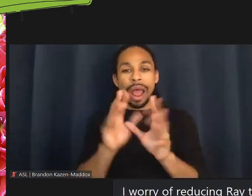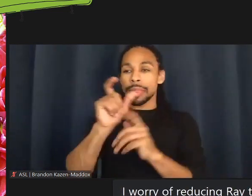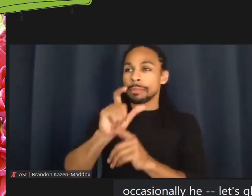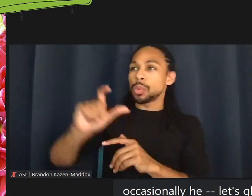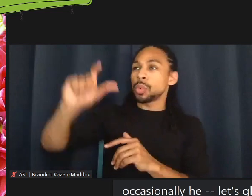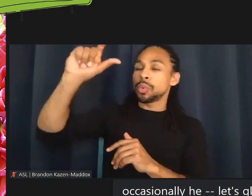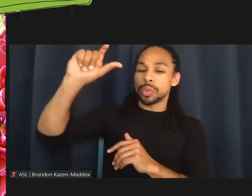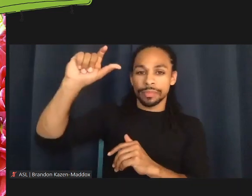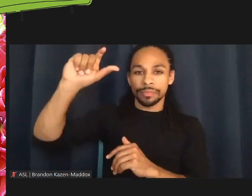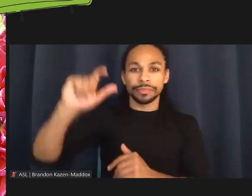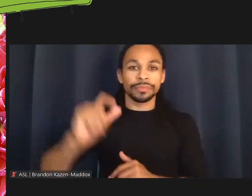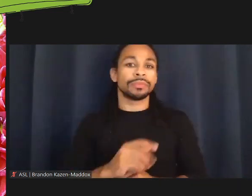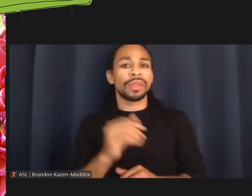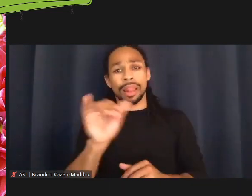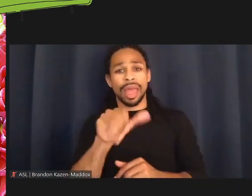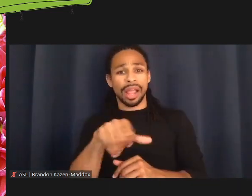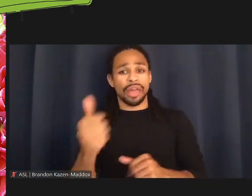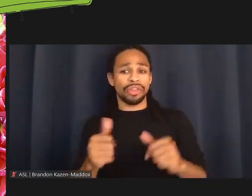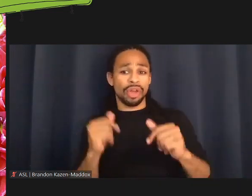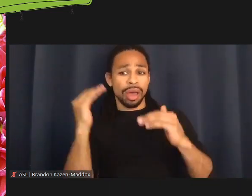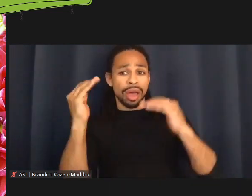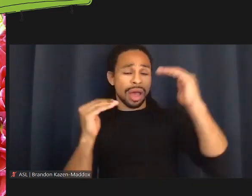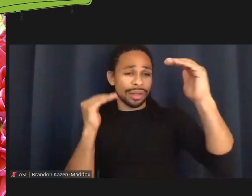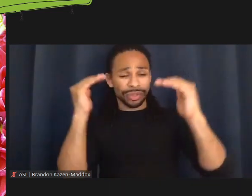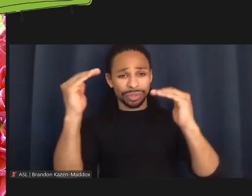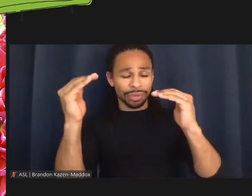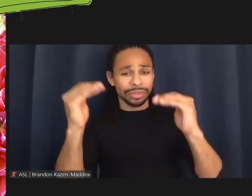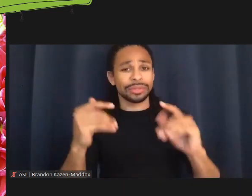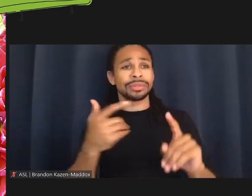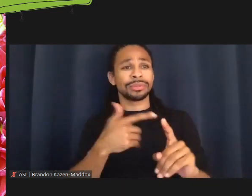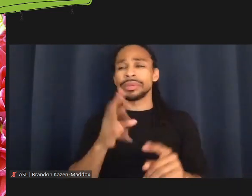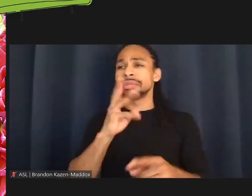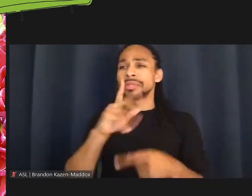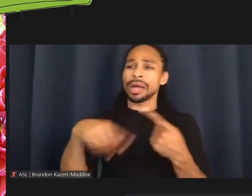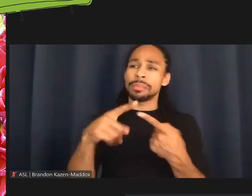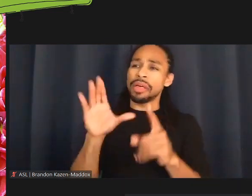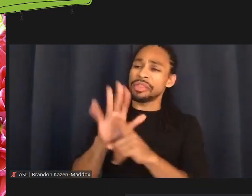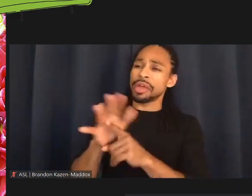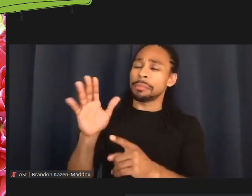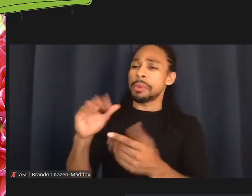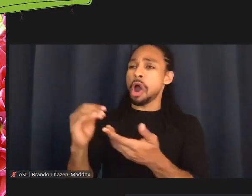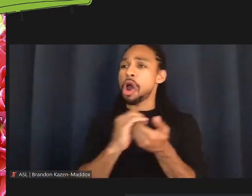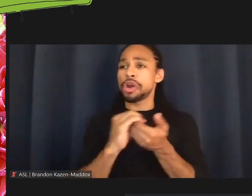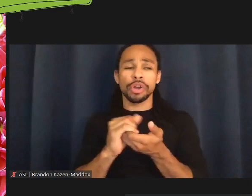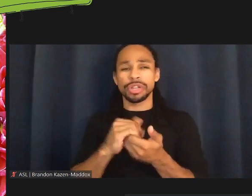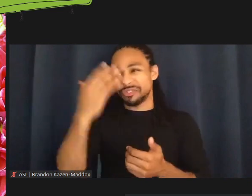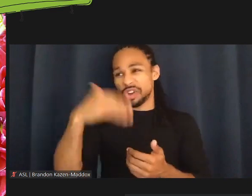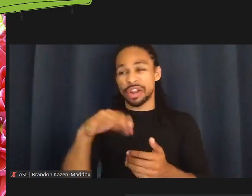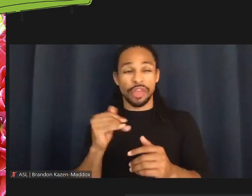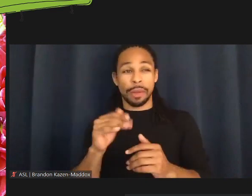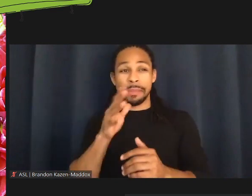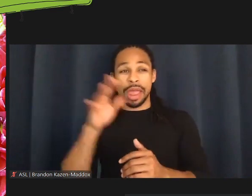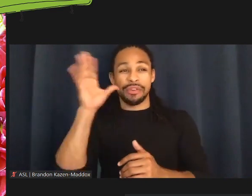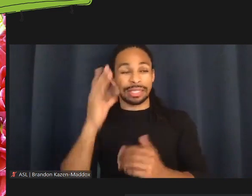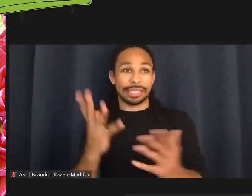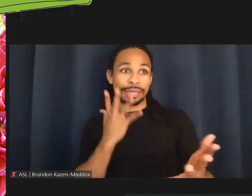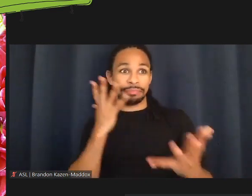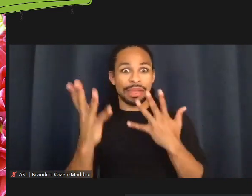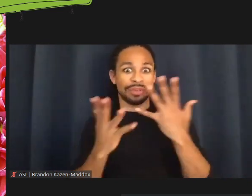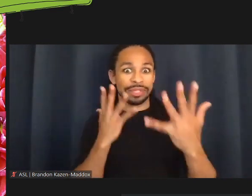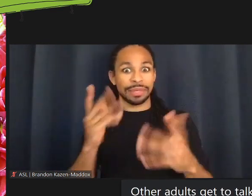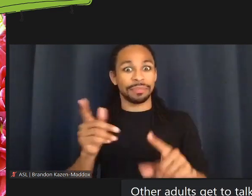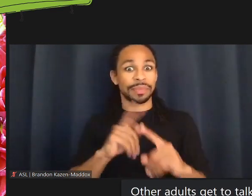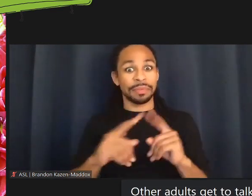get to talk about their partners with their parents. We met in a knitting circle at a coffee shop, and I had no idea we'd get here within 2 years, I'd